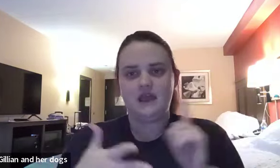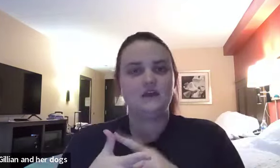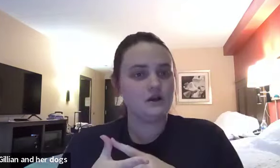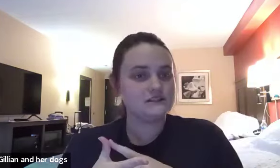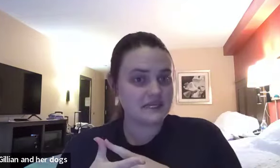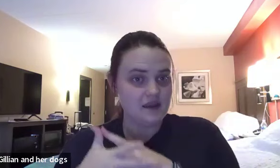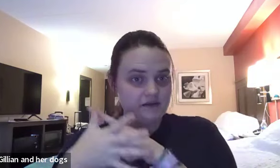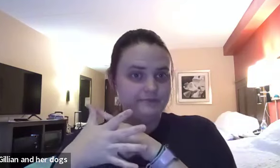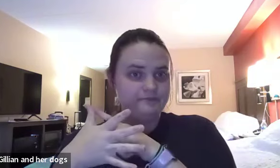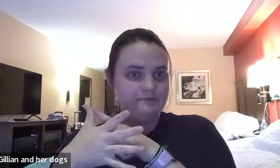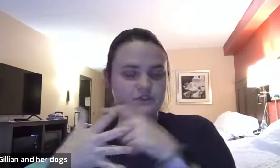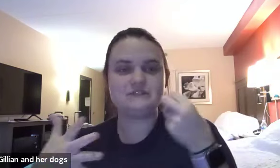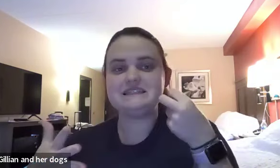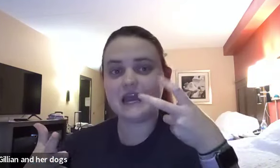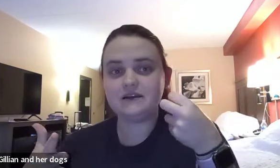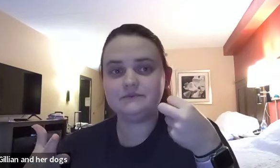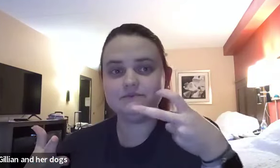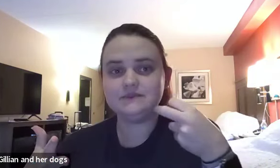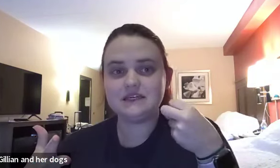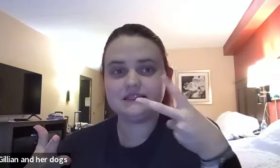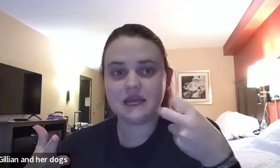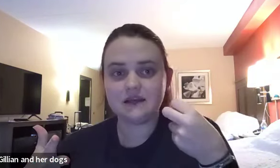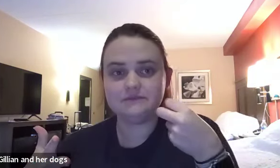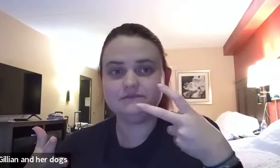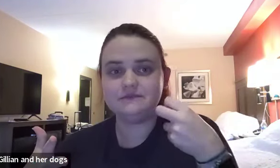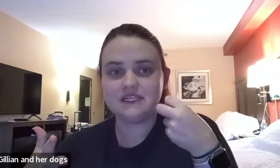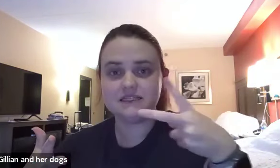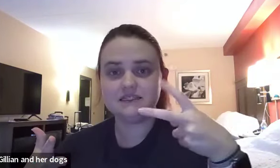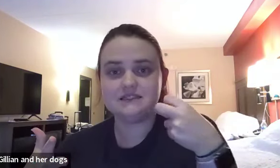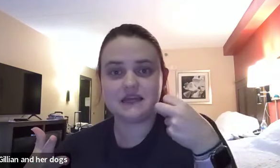had our snack, which was snack, snack, snack.